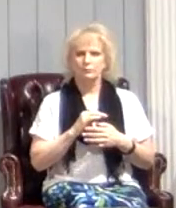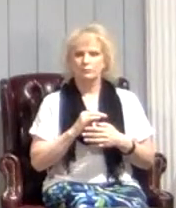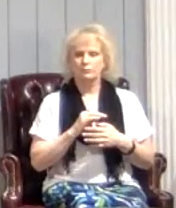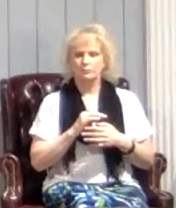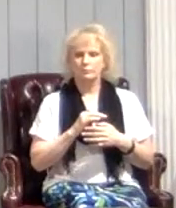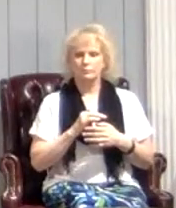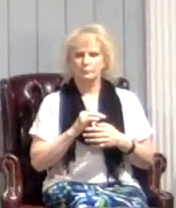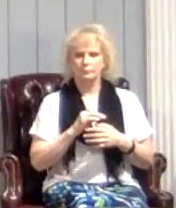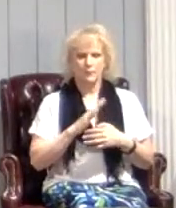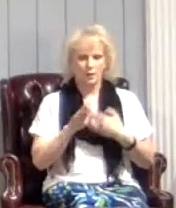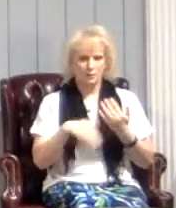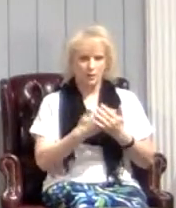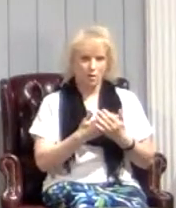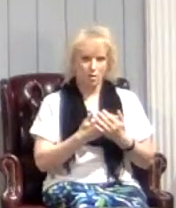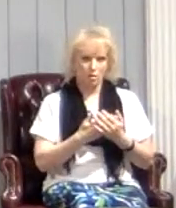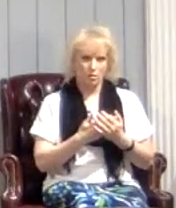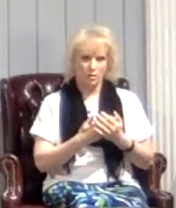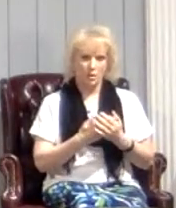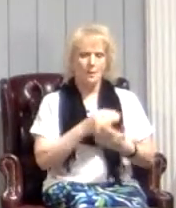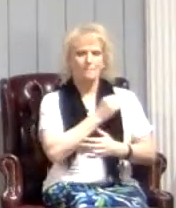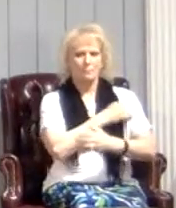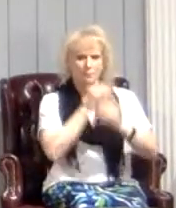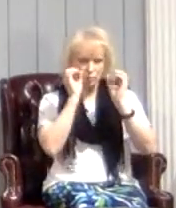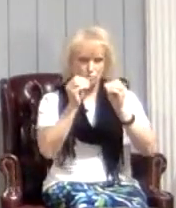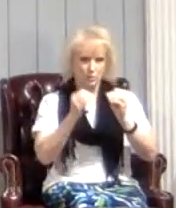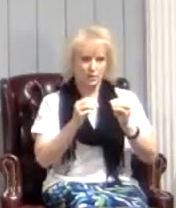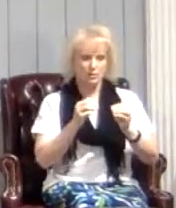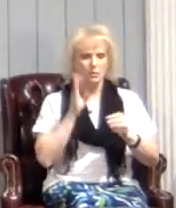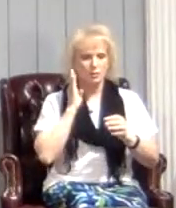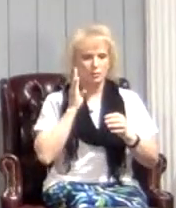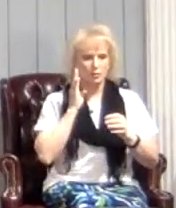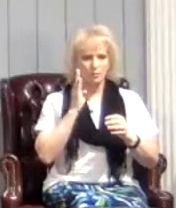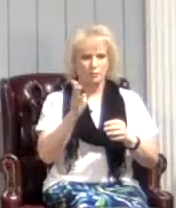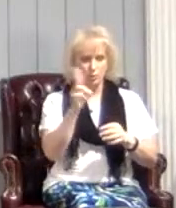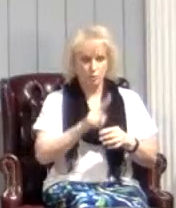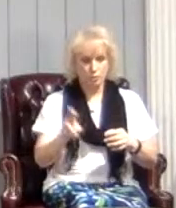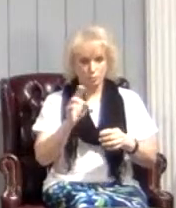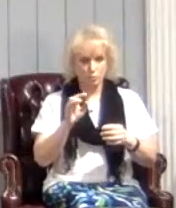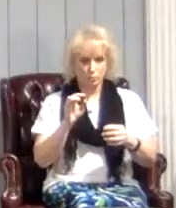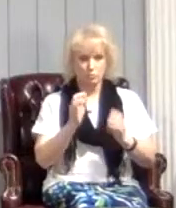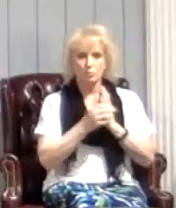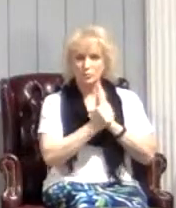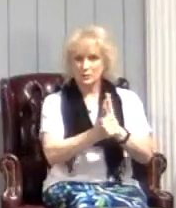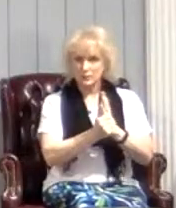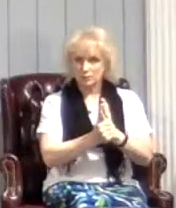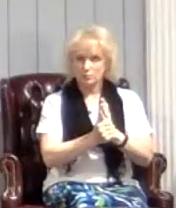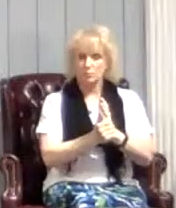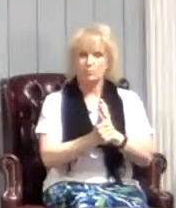whatsoever, and they all got some medical training so that they could be able to use their medical skills